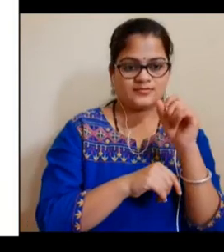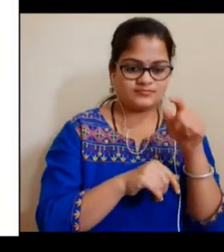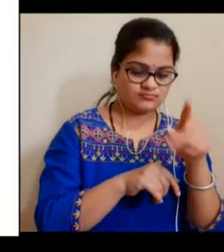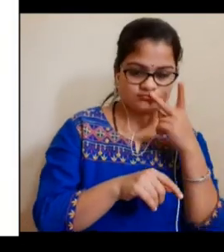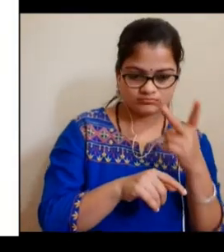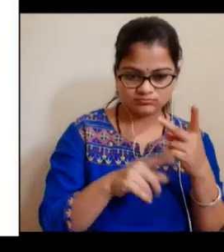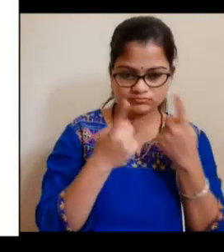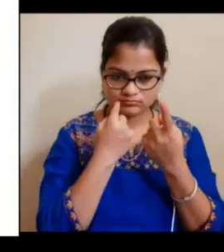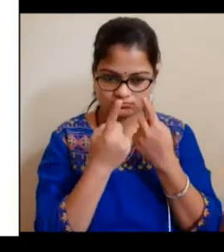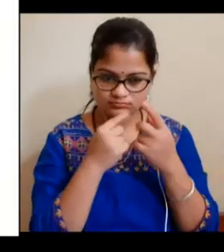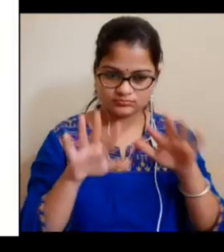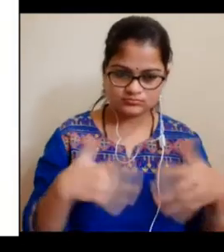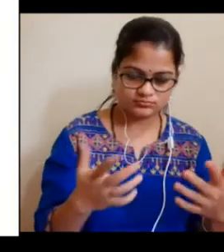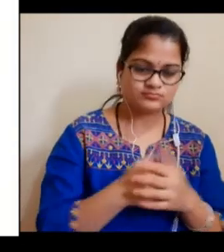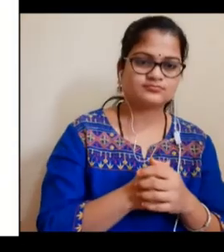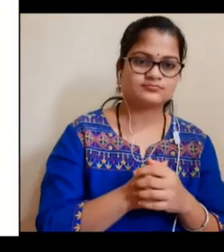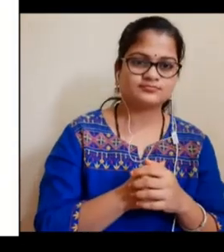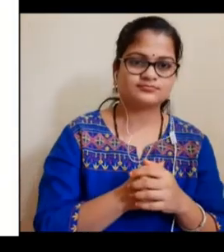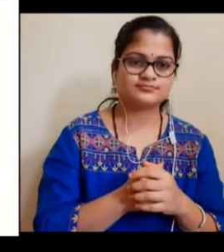try this activity.